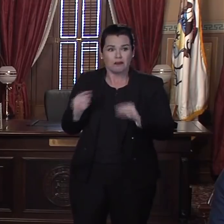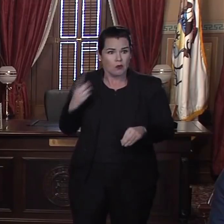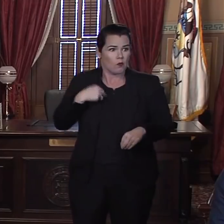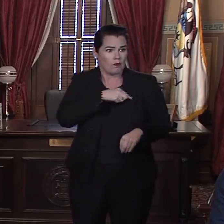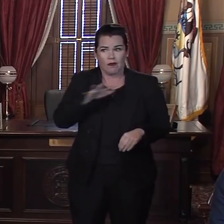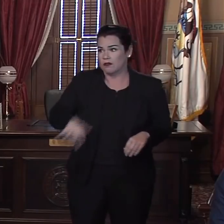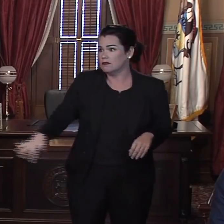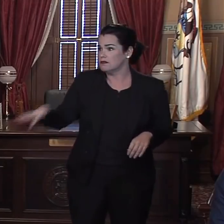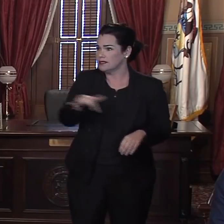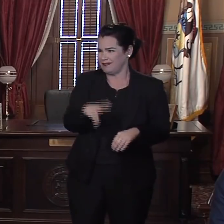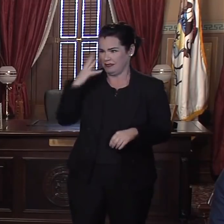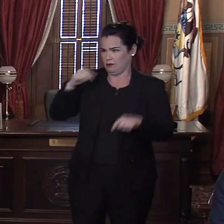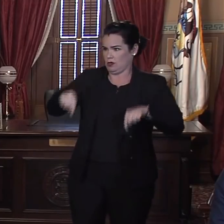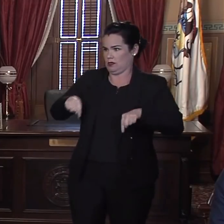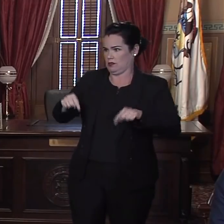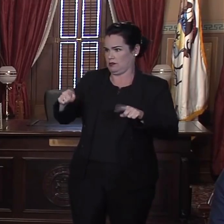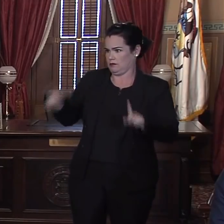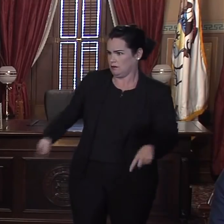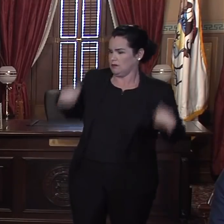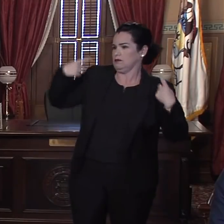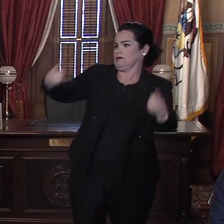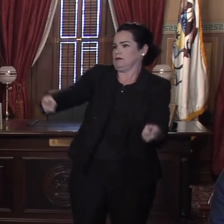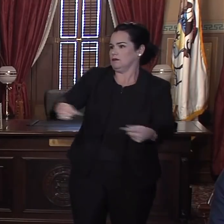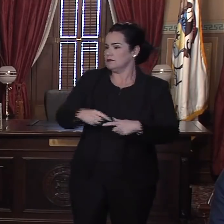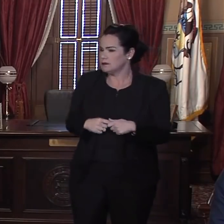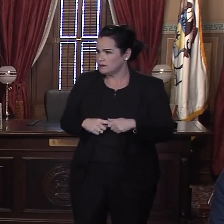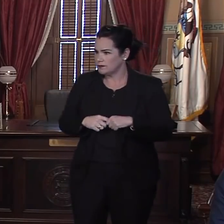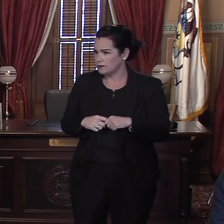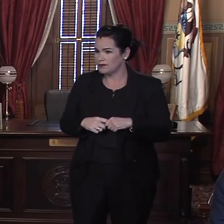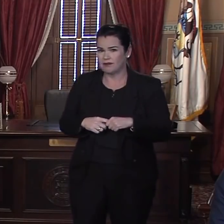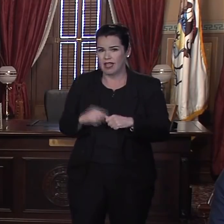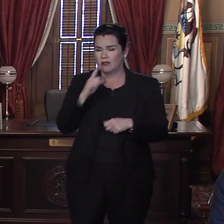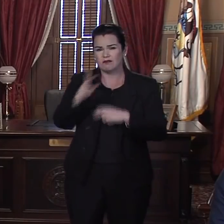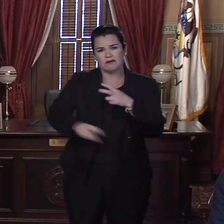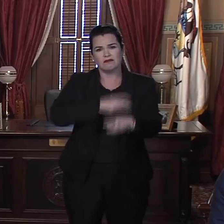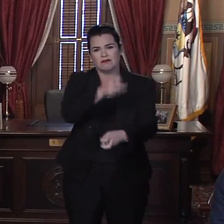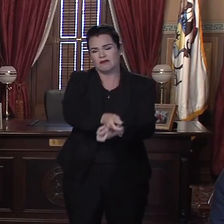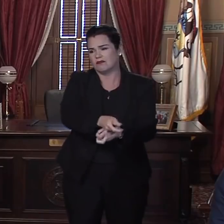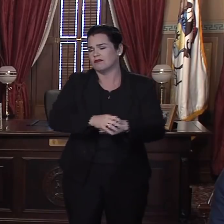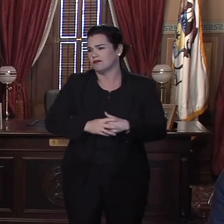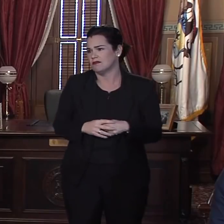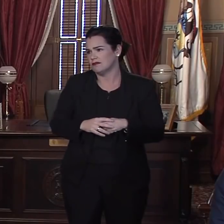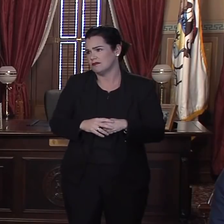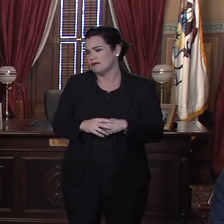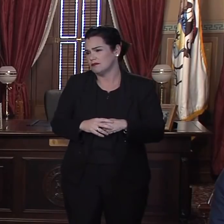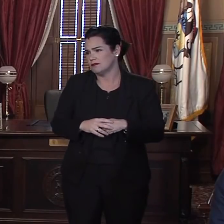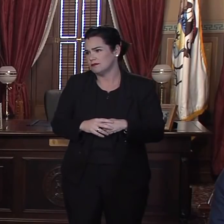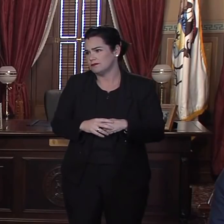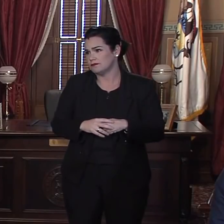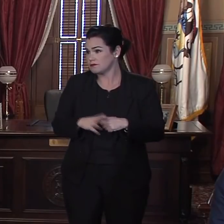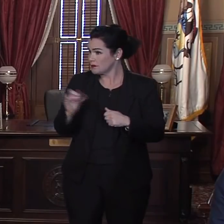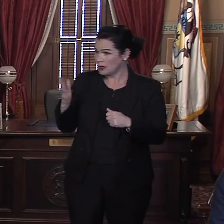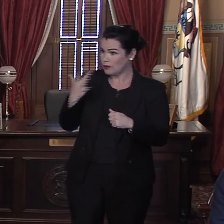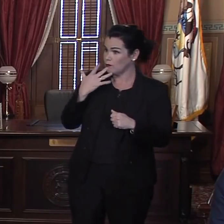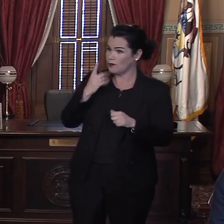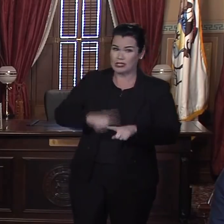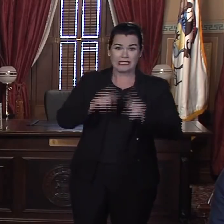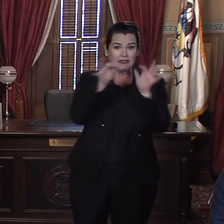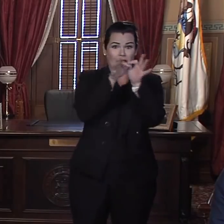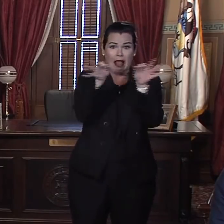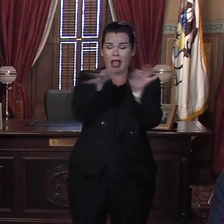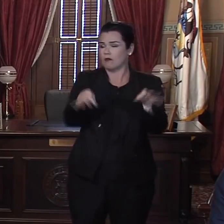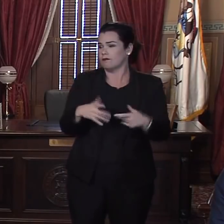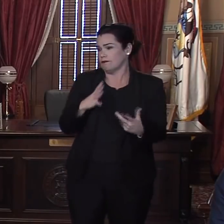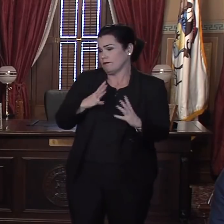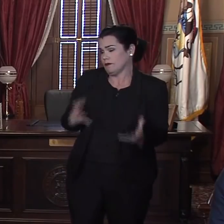before, and it's difficult. And if there are different phraseology people want to adopt, that's